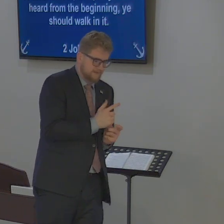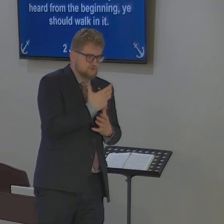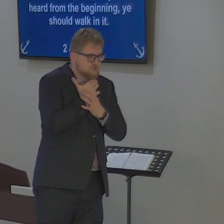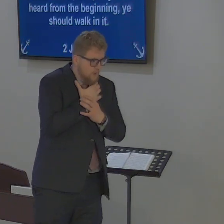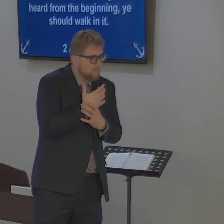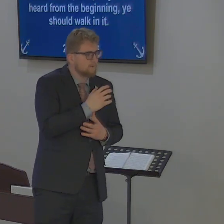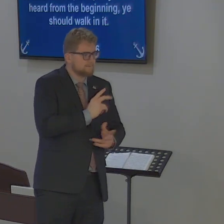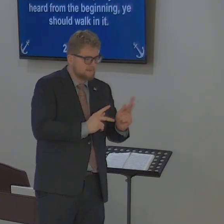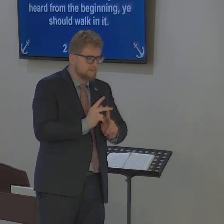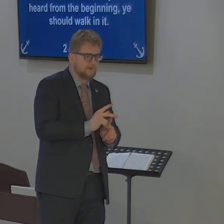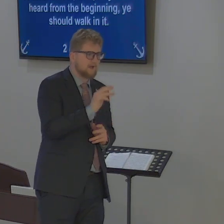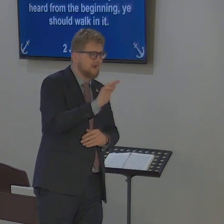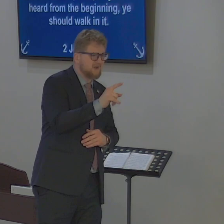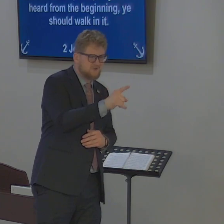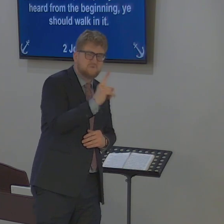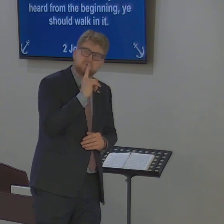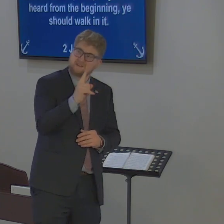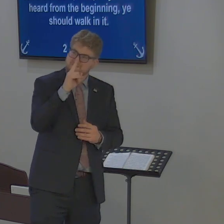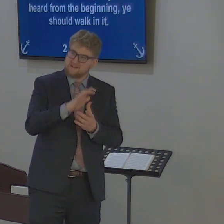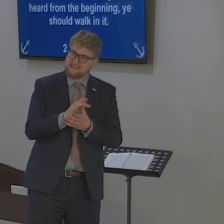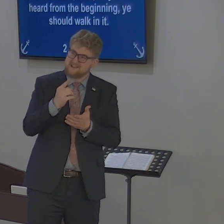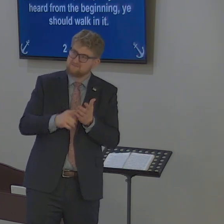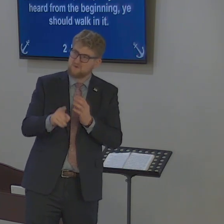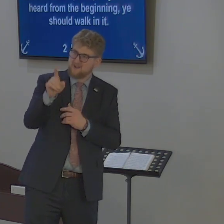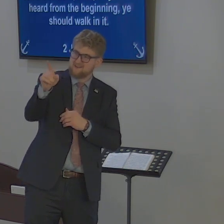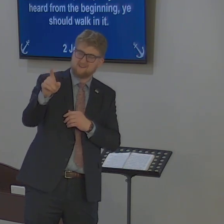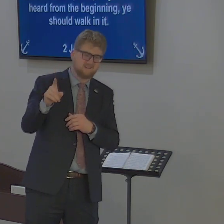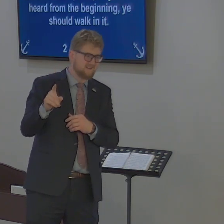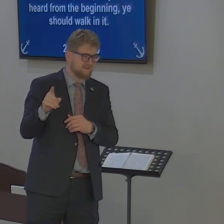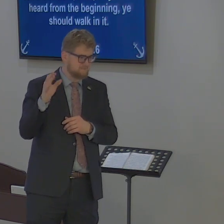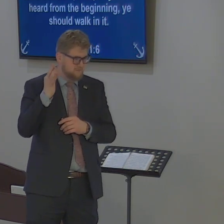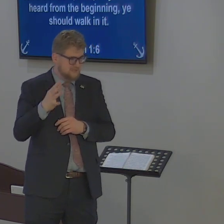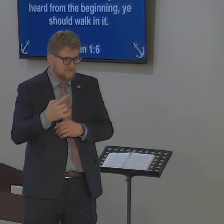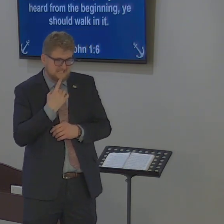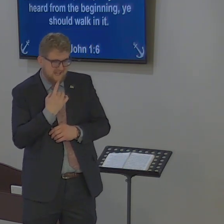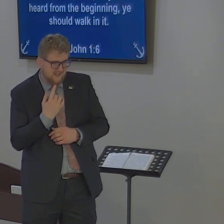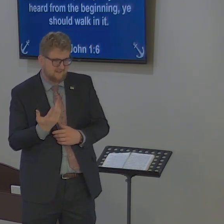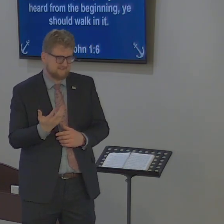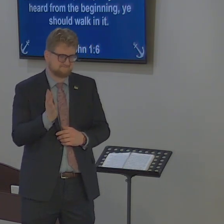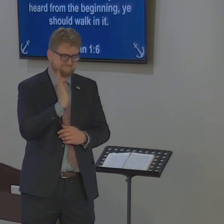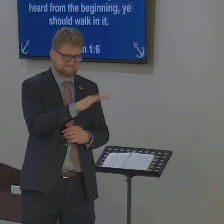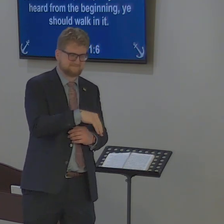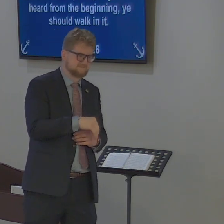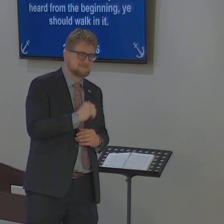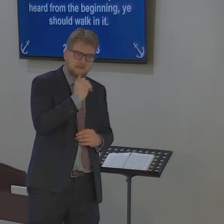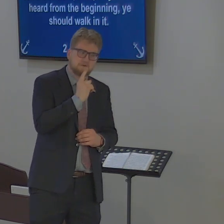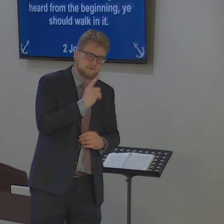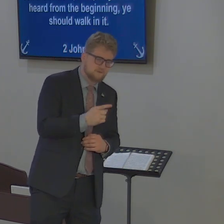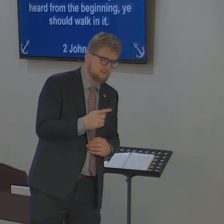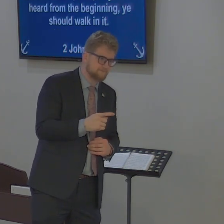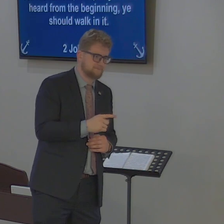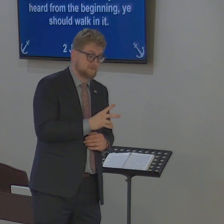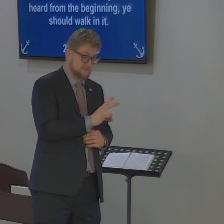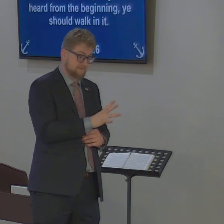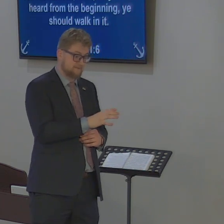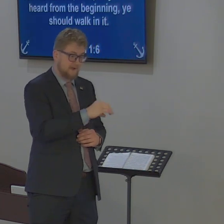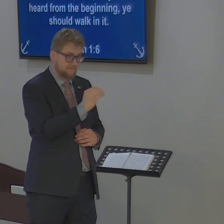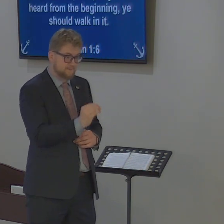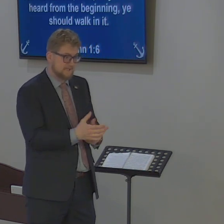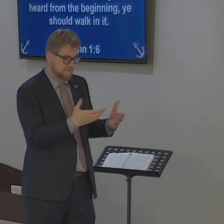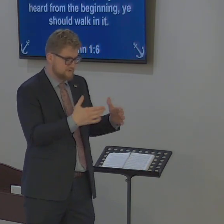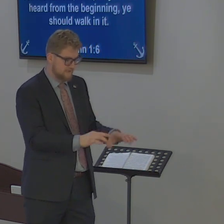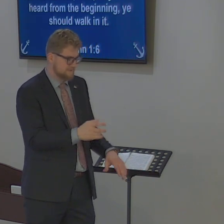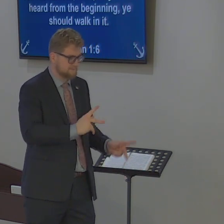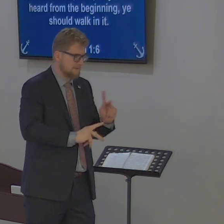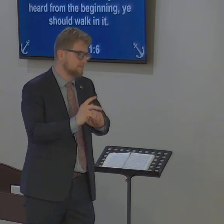really believe what they're all, don't believe that junk. 75% chance. But then there's that last one. It says when it falls into the